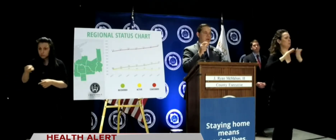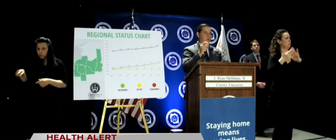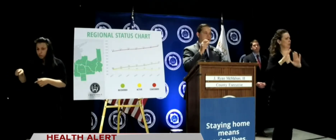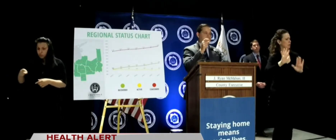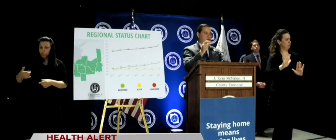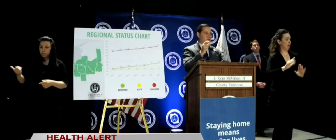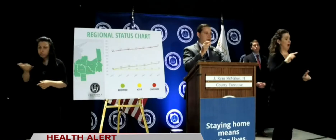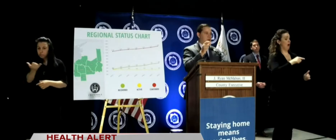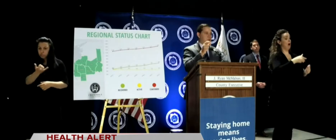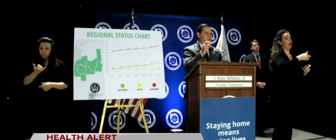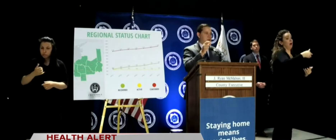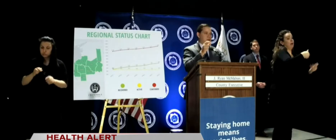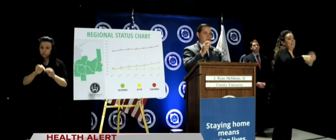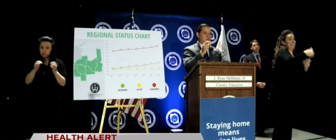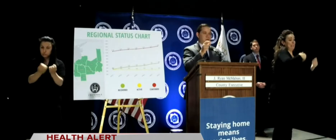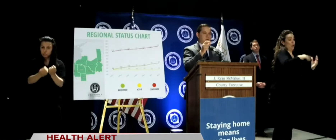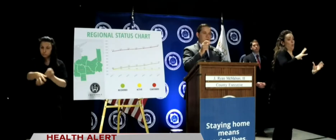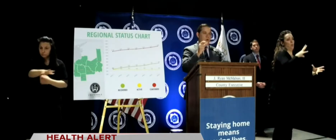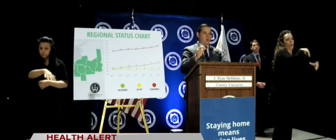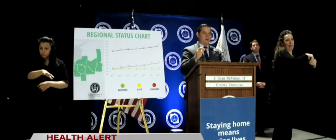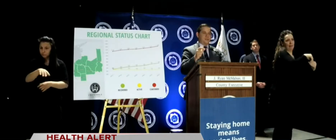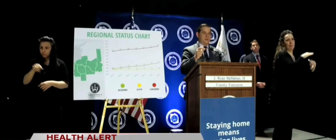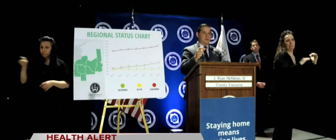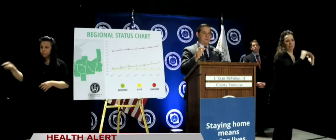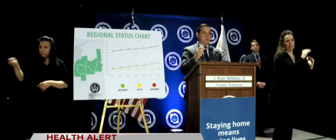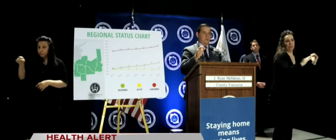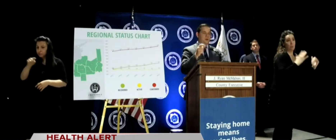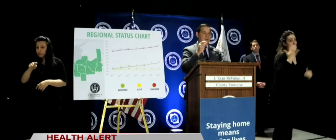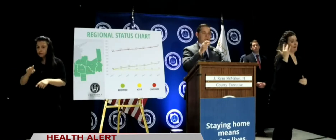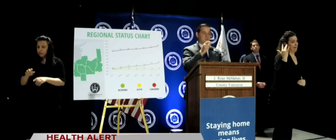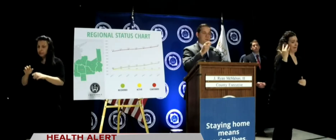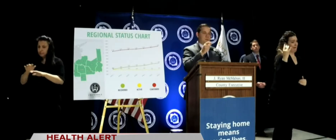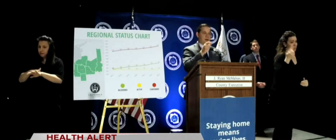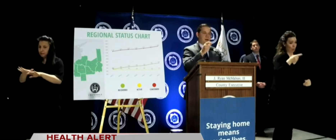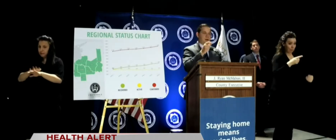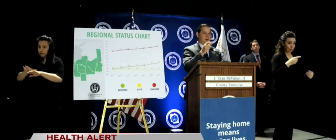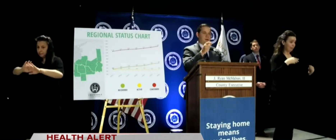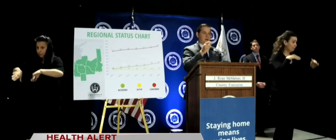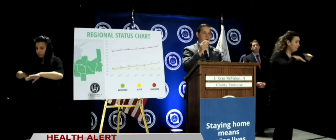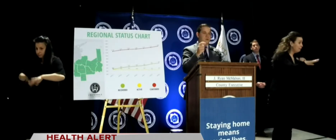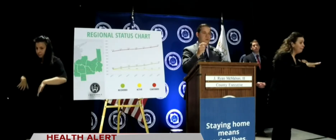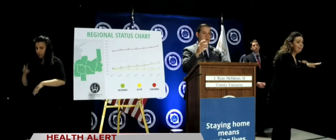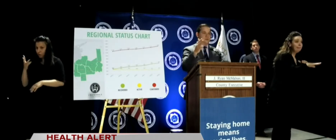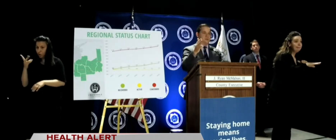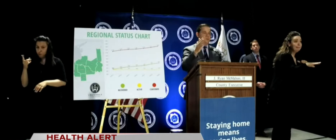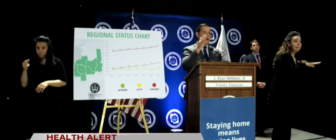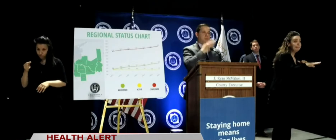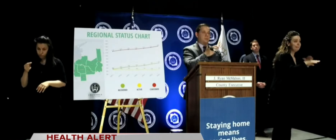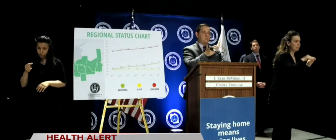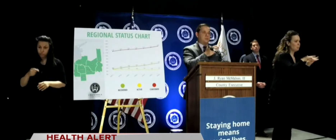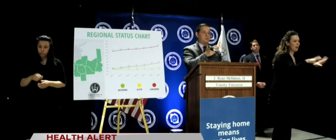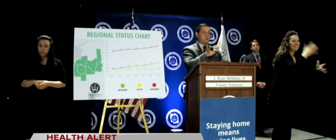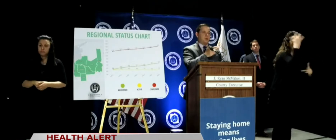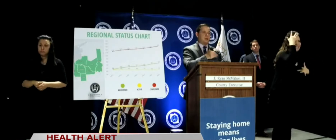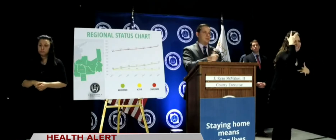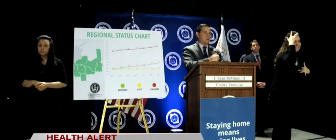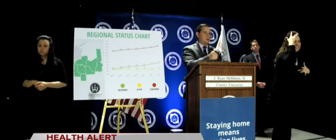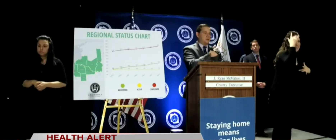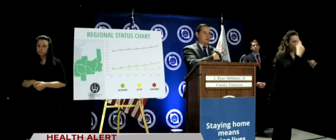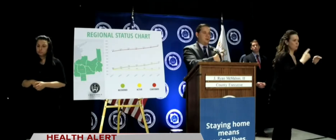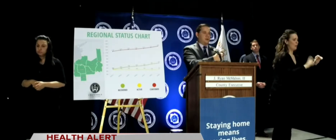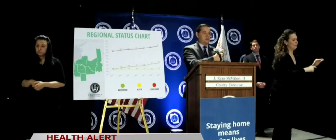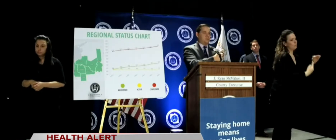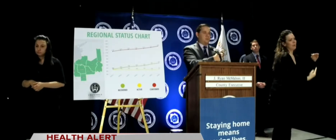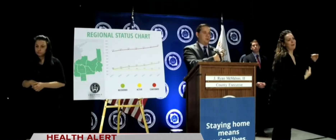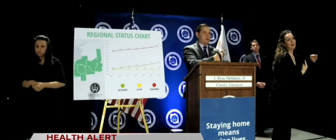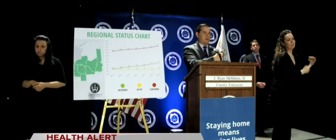going in, we're identifying who's sick, we're quarantining, we're going to get these people better, and in 2 weeks, this problem is put away.